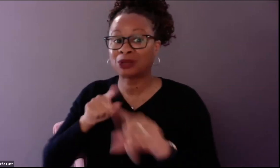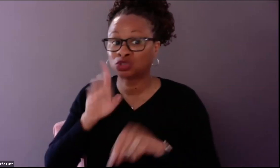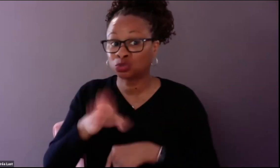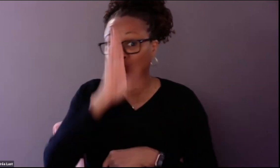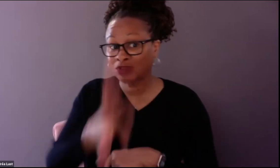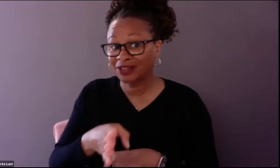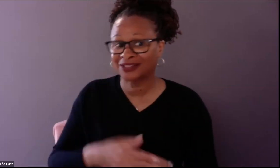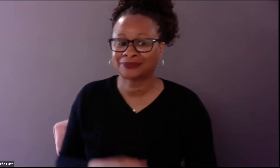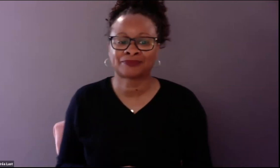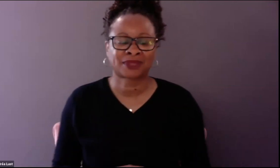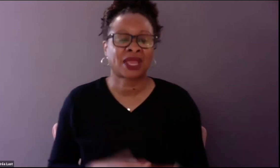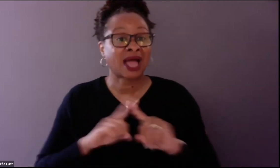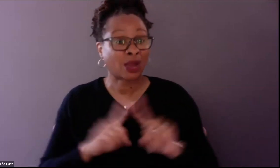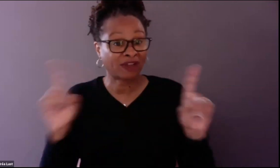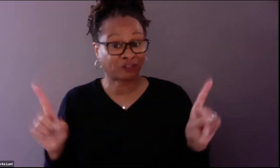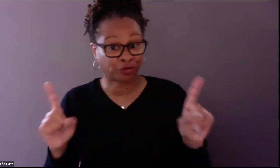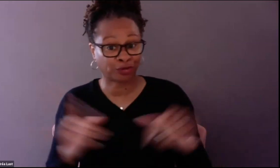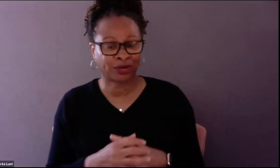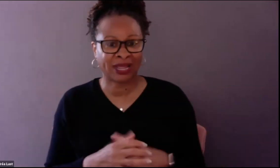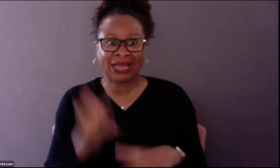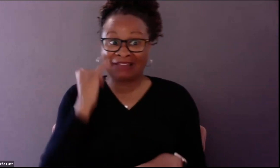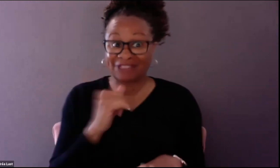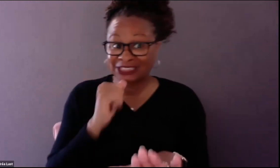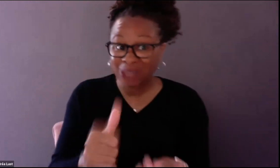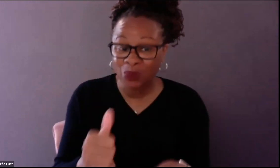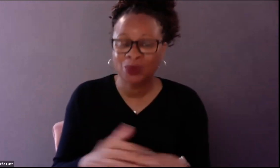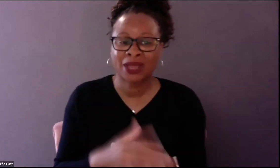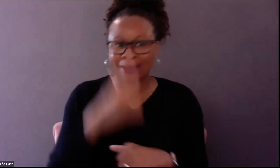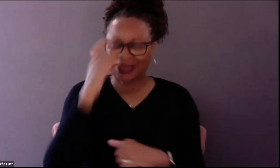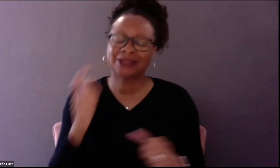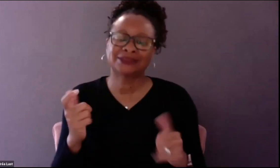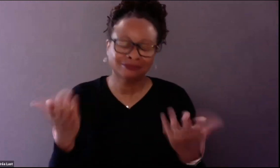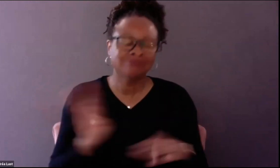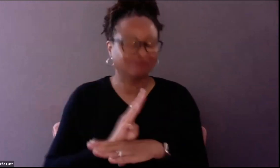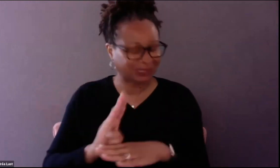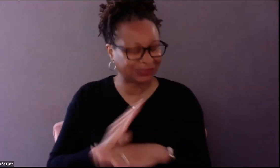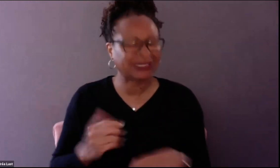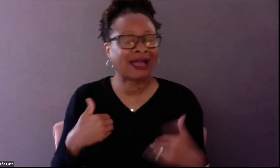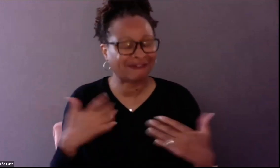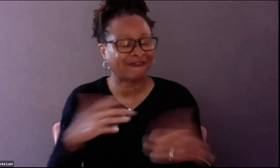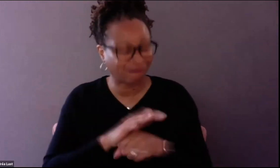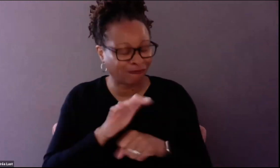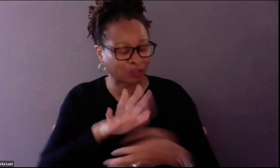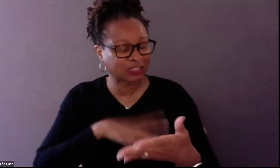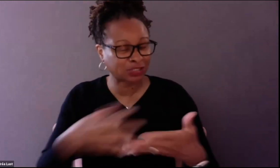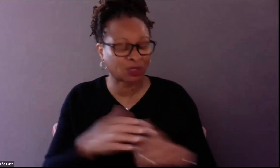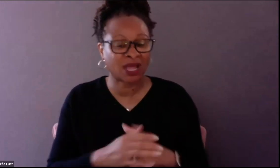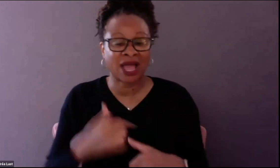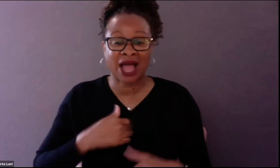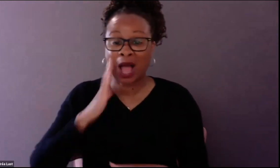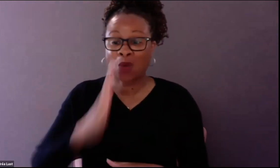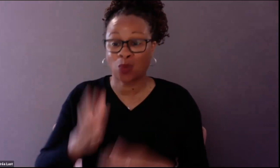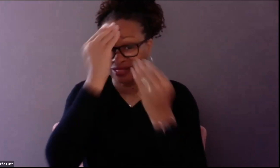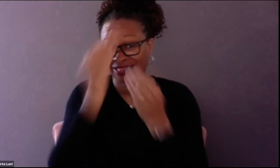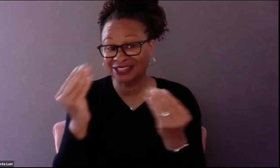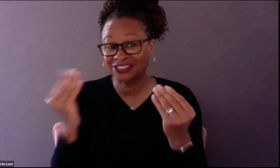directly. But in case they don't, because these people are busy, they have busy schedules and busy lives, I'm going to let them